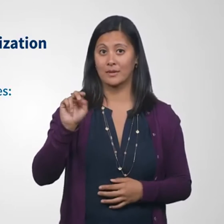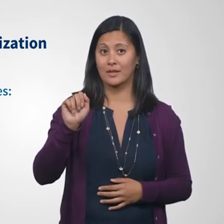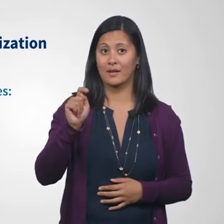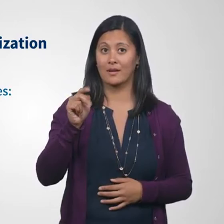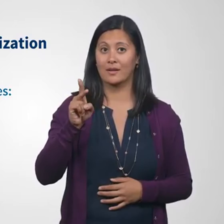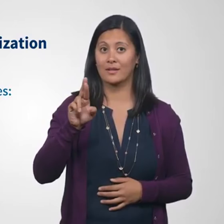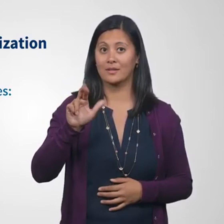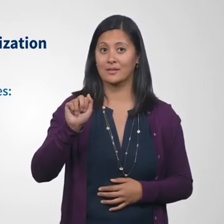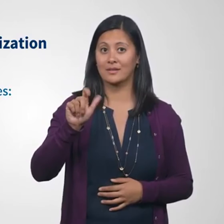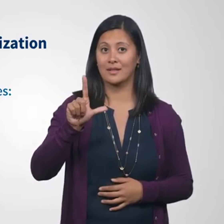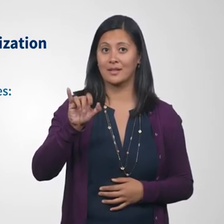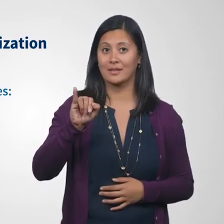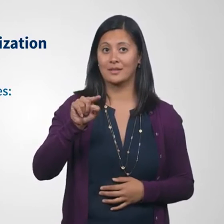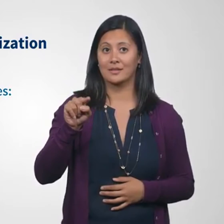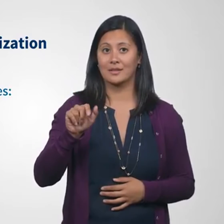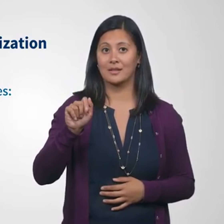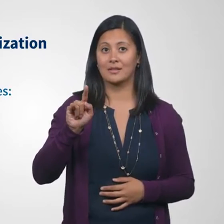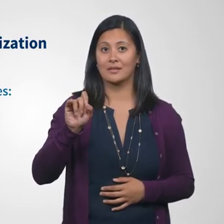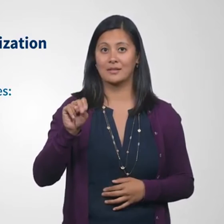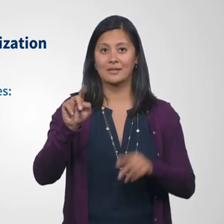and filing fees on our website